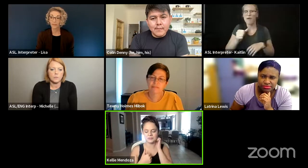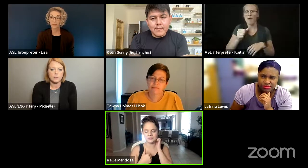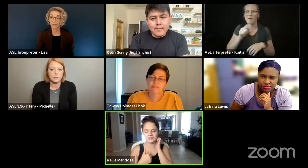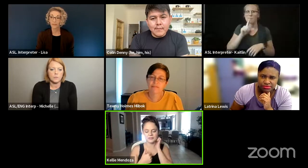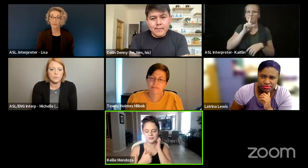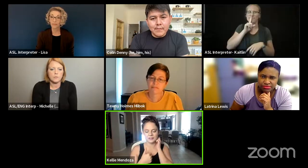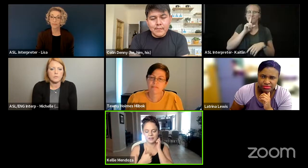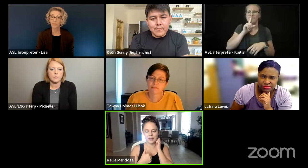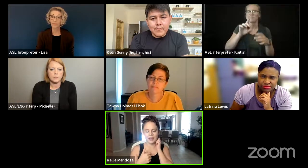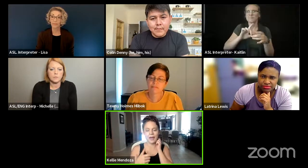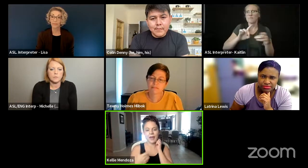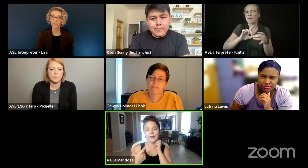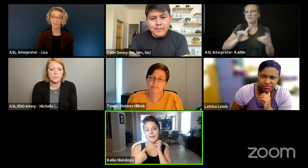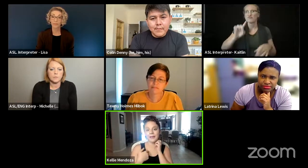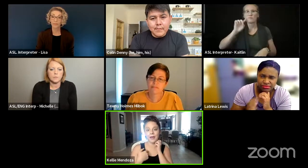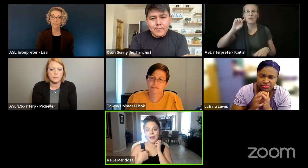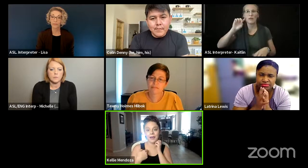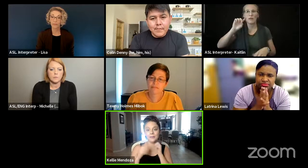So